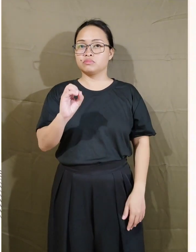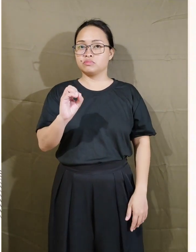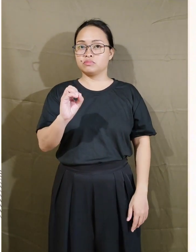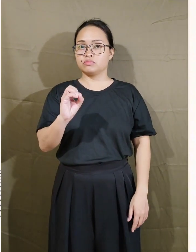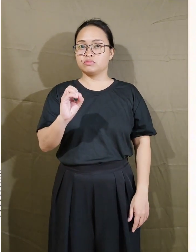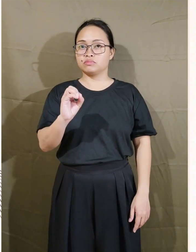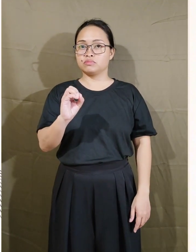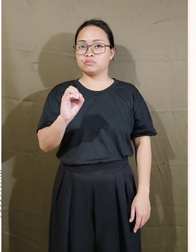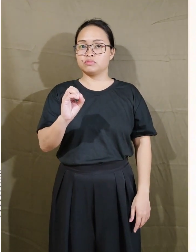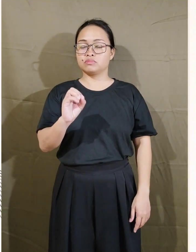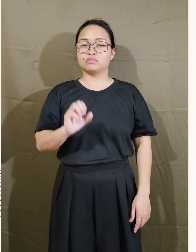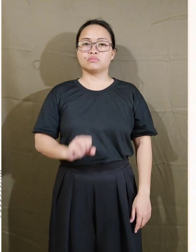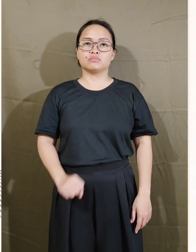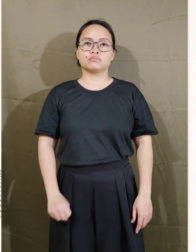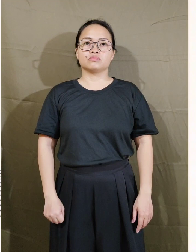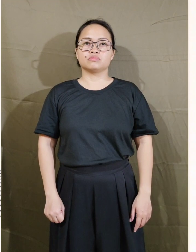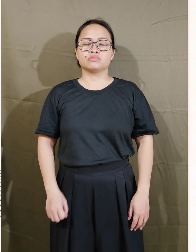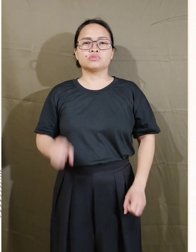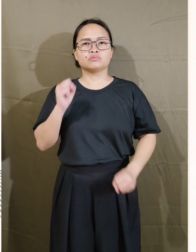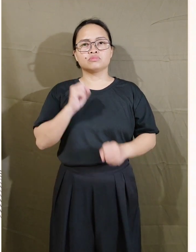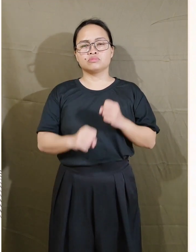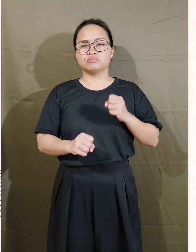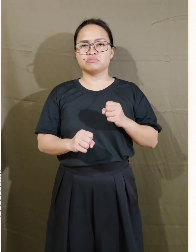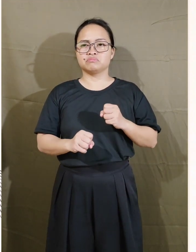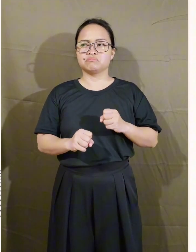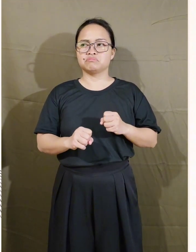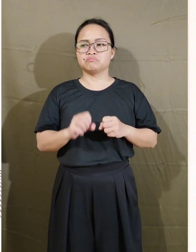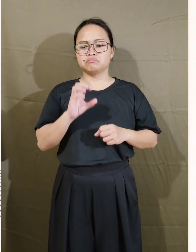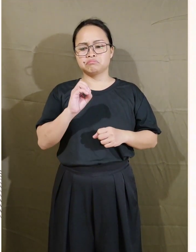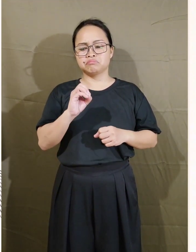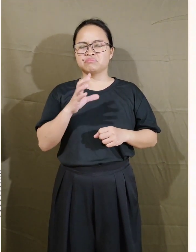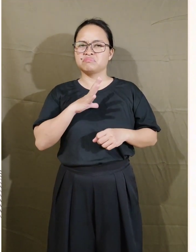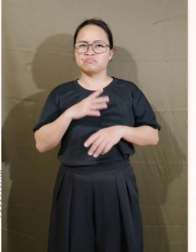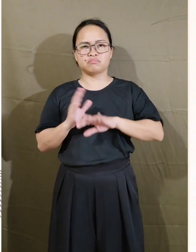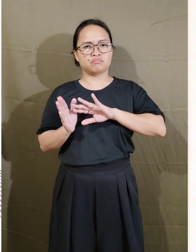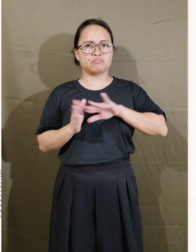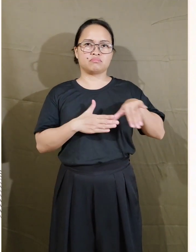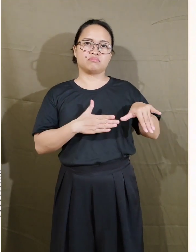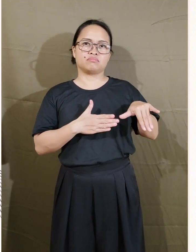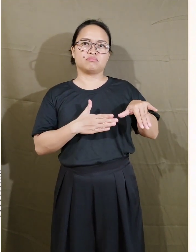0. So we can disregard the 0.